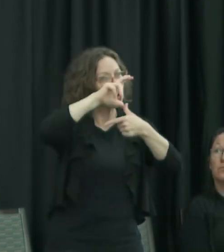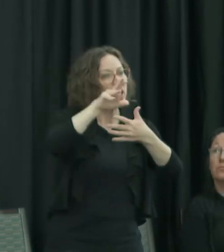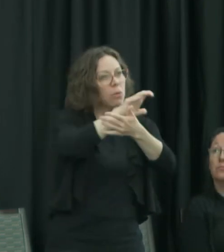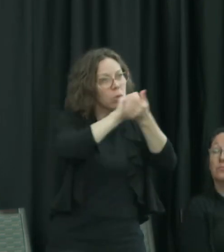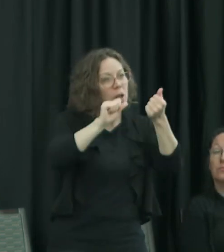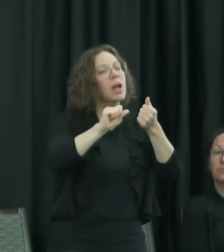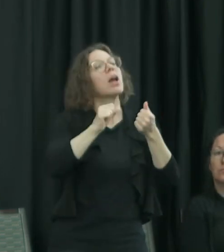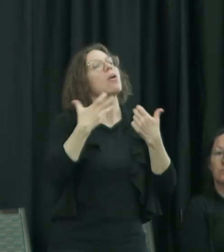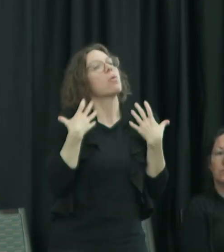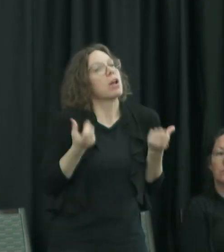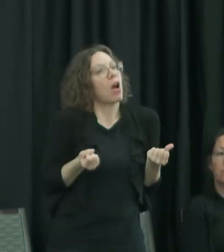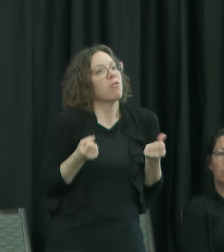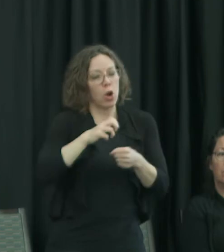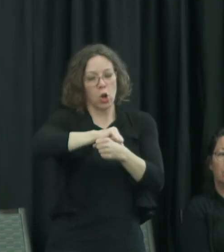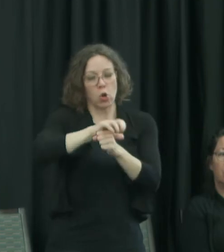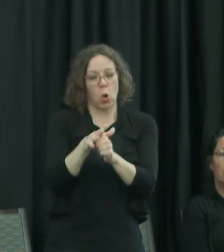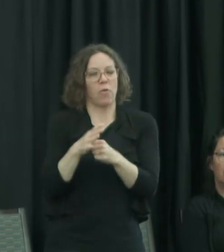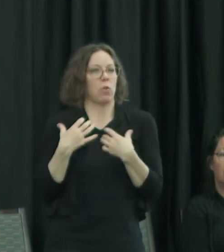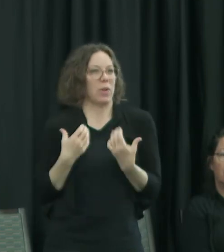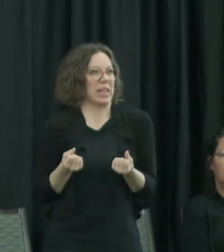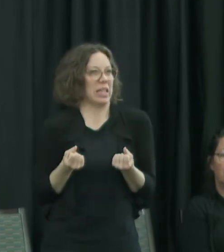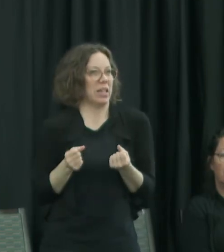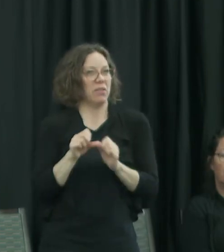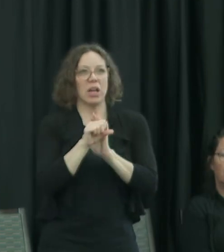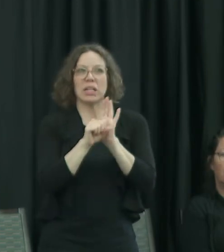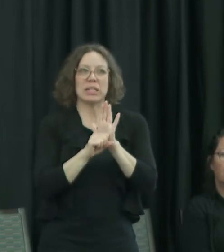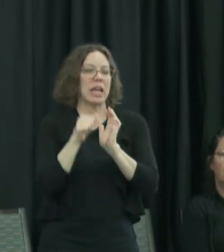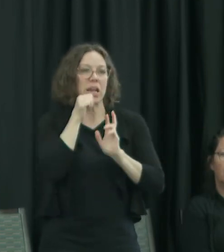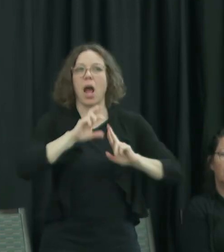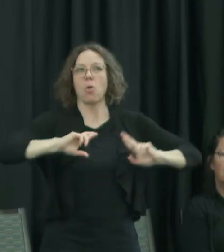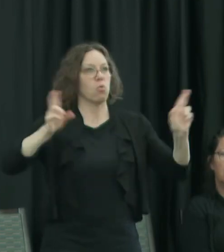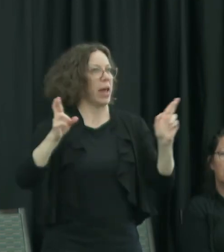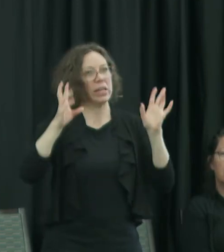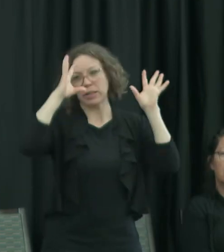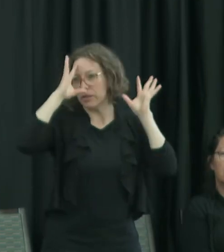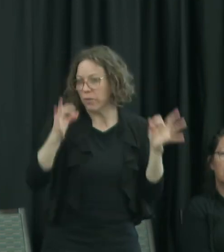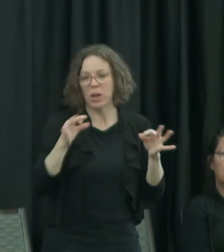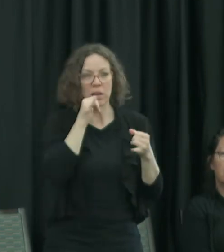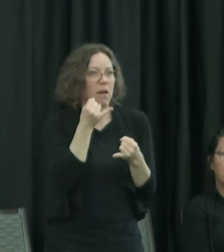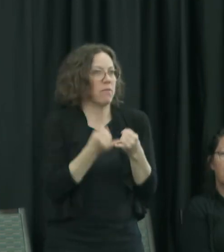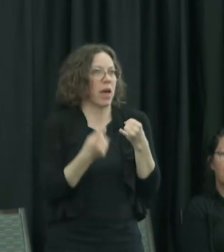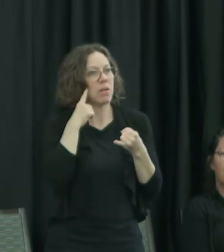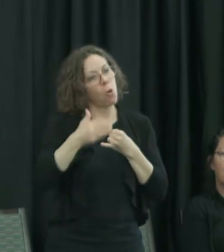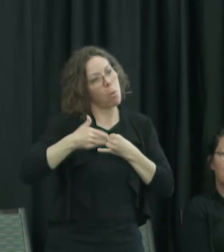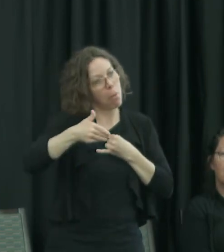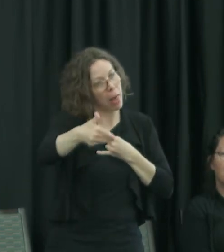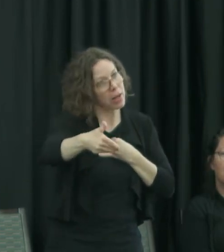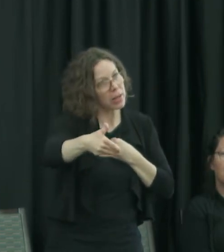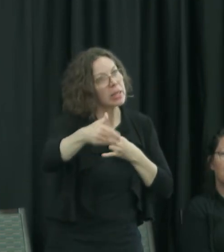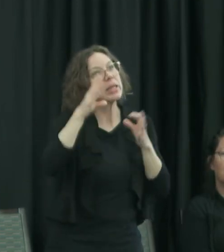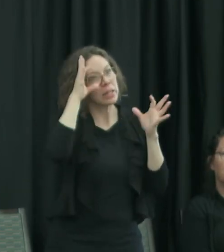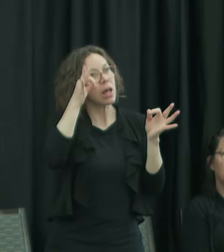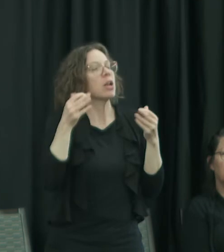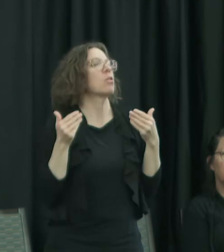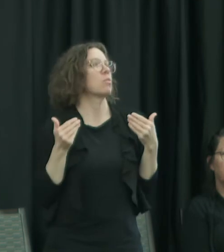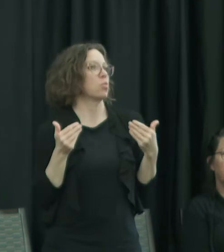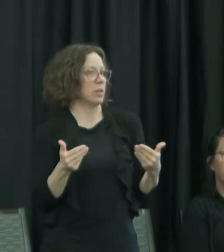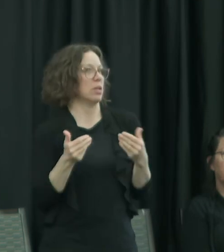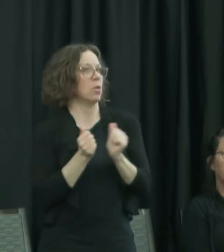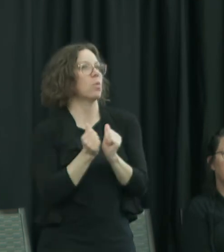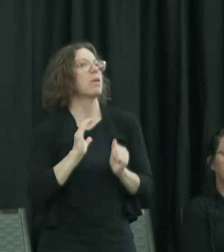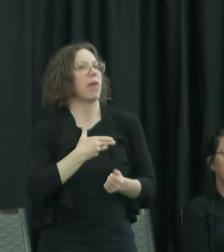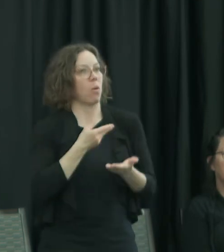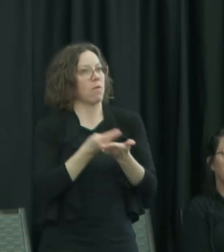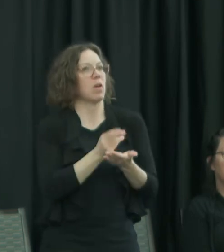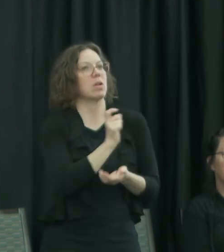Once we learned that the state was not ready to write the rules and they weren't going to be final for many months, we decided to proceed forward with our